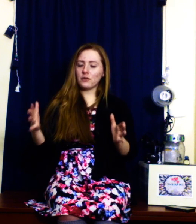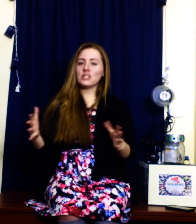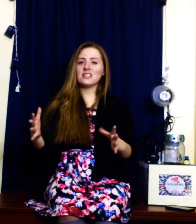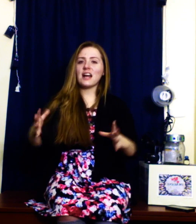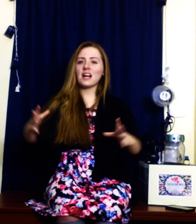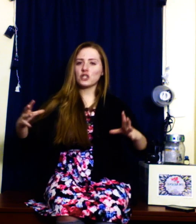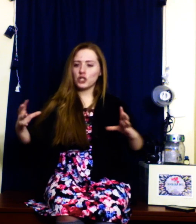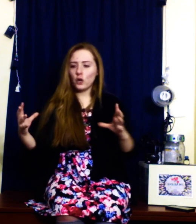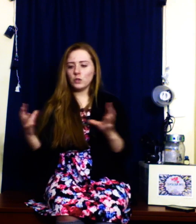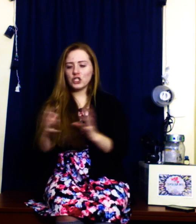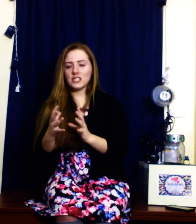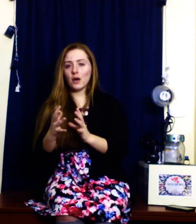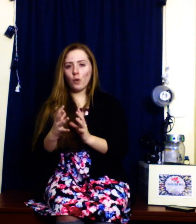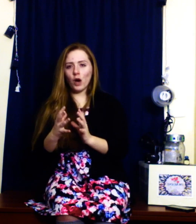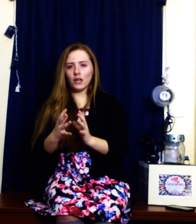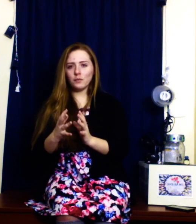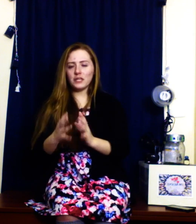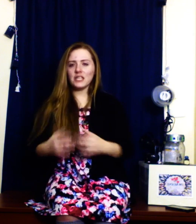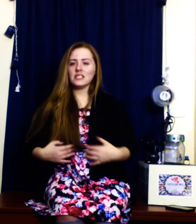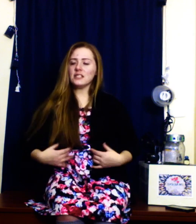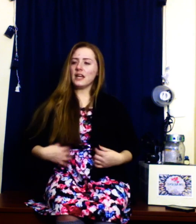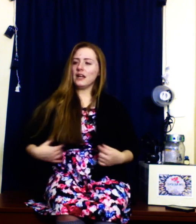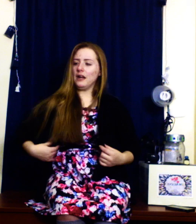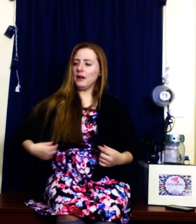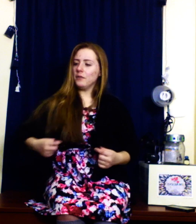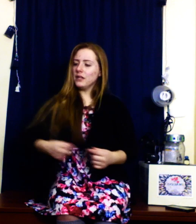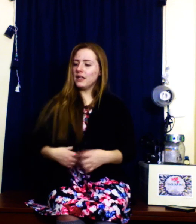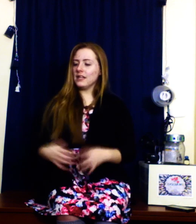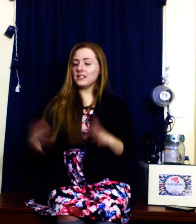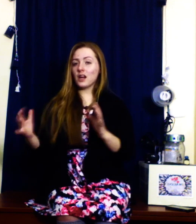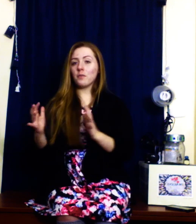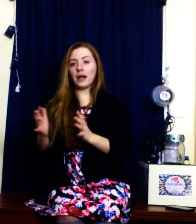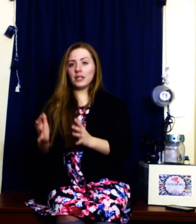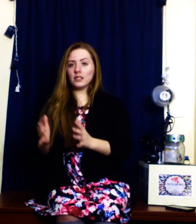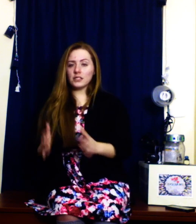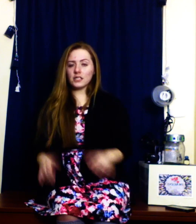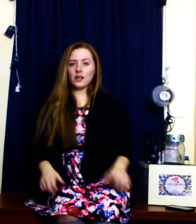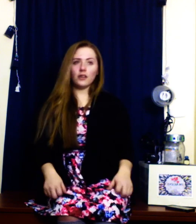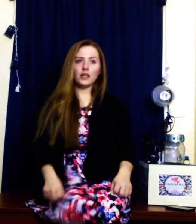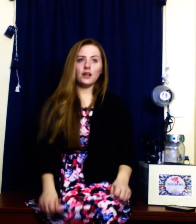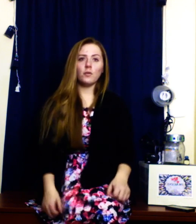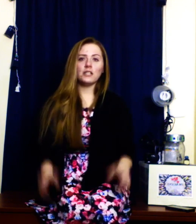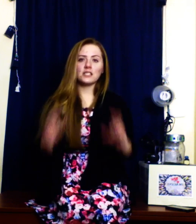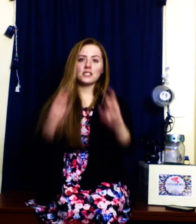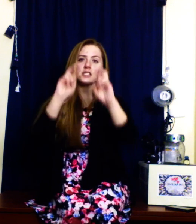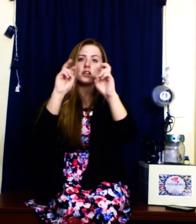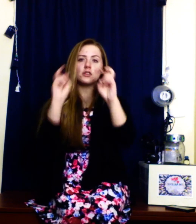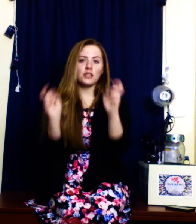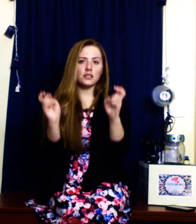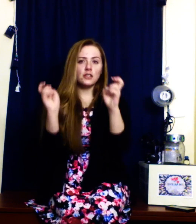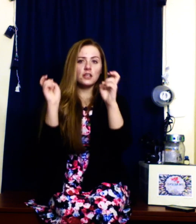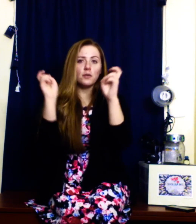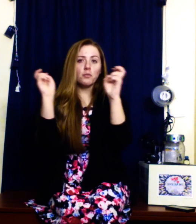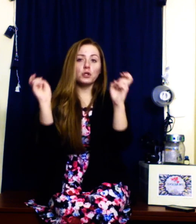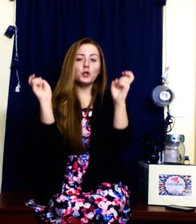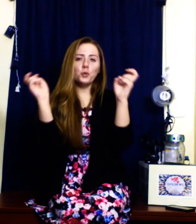verses that actually go with just that one piece that is sung by Ilsa, what is considered the Blue